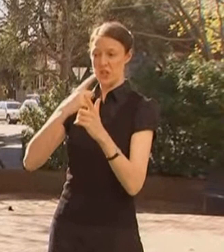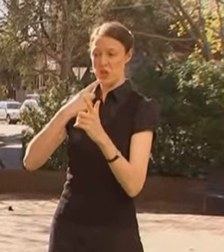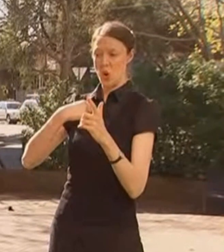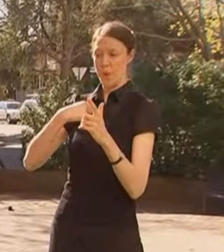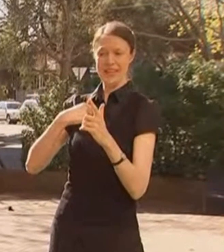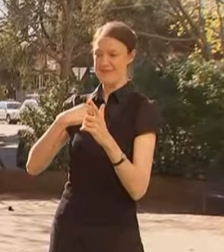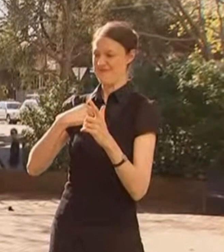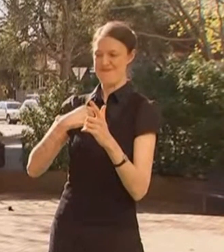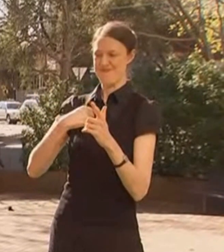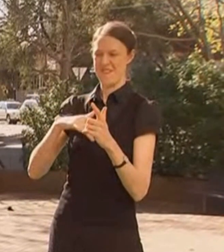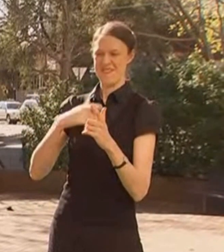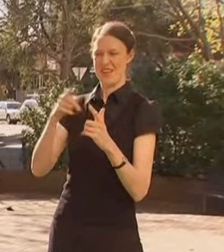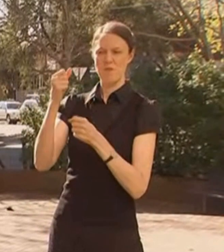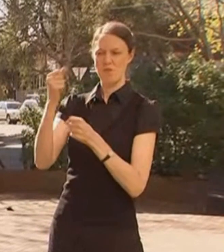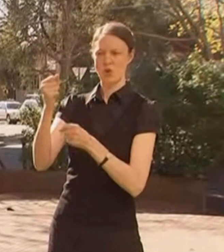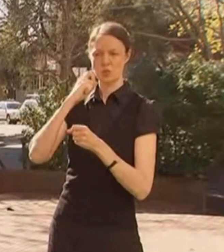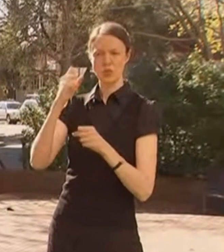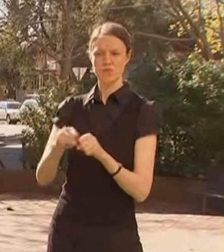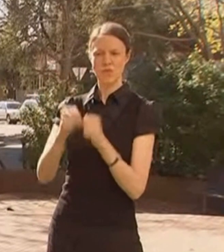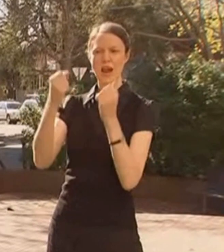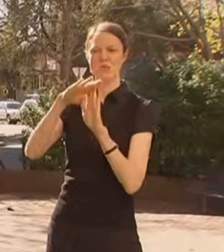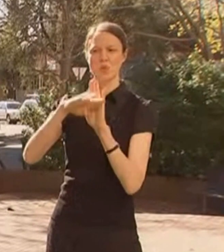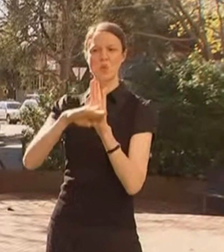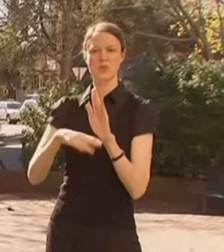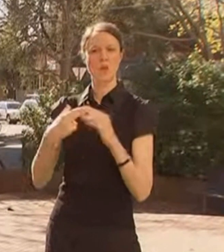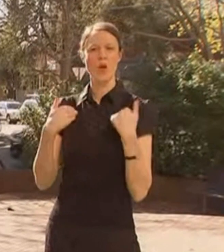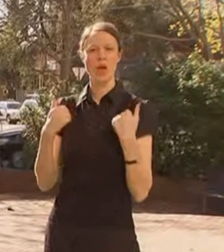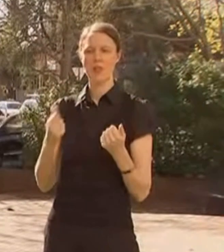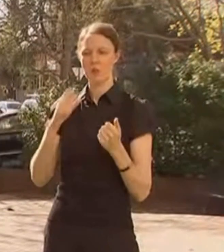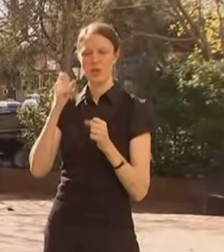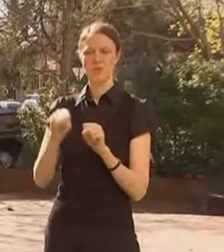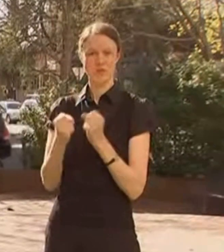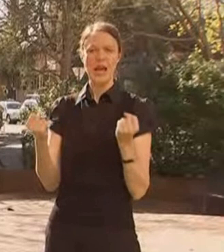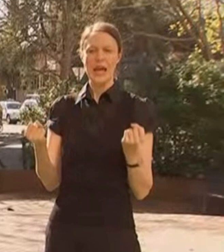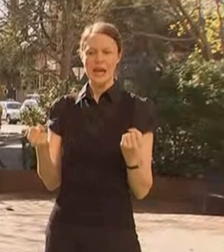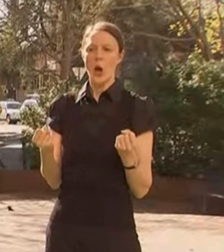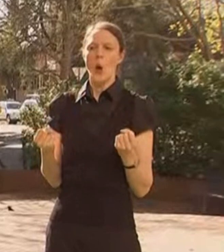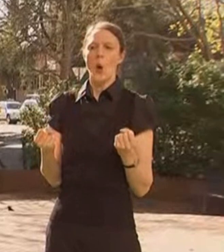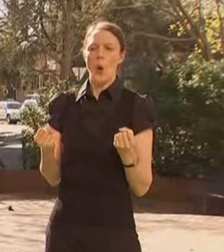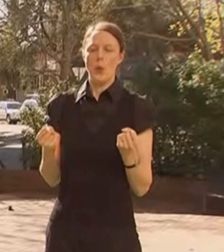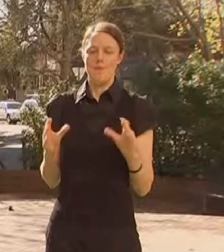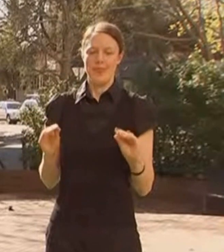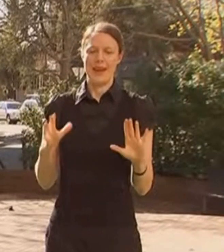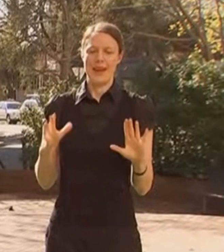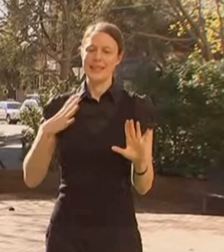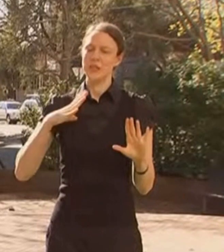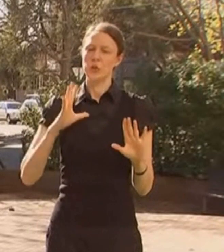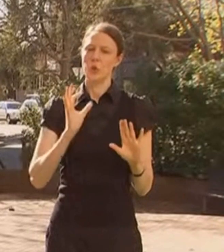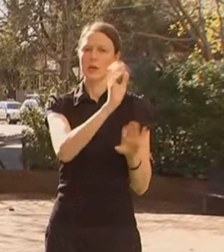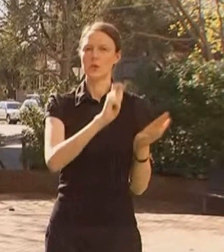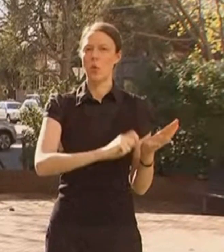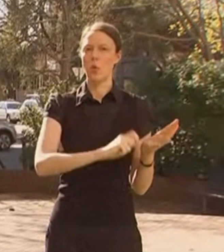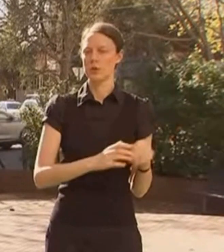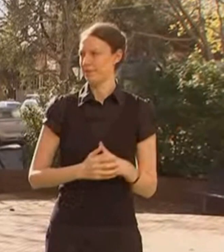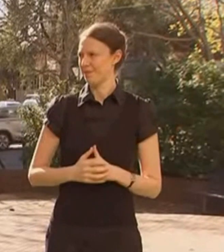on an ongoing basis, and that is exactly what happened in this instance. And as a government, we take our advice and our lead from the police. And when the